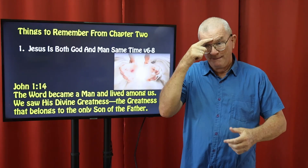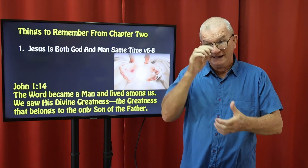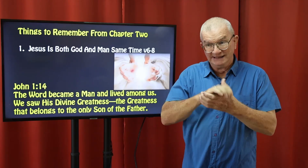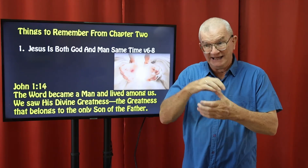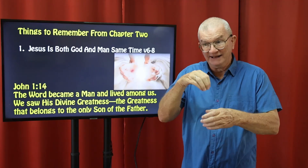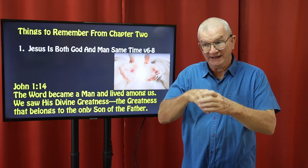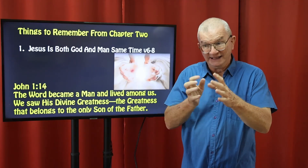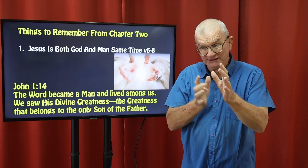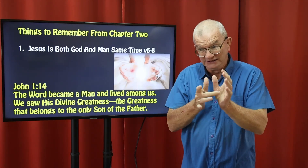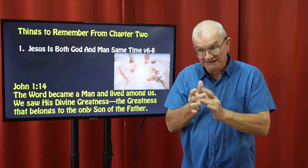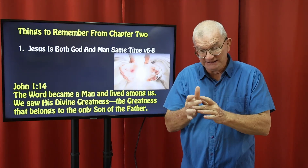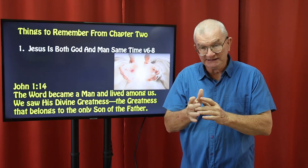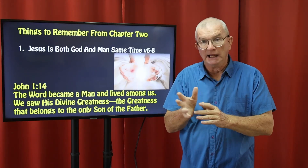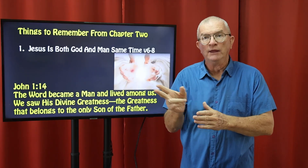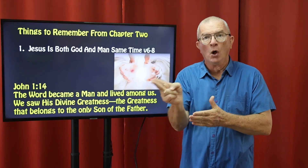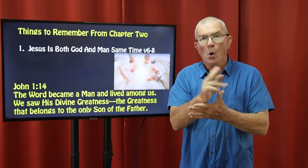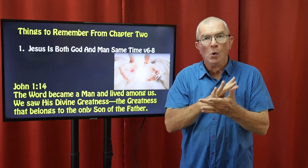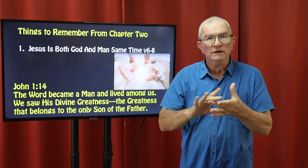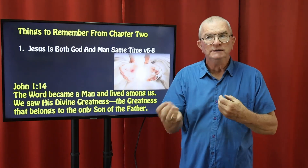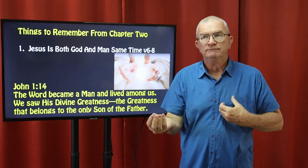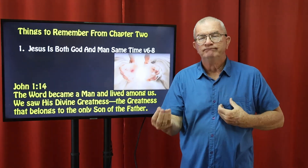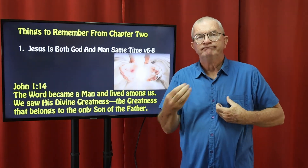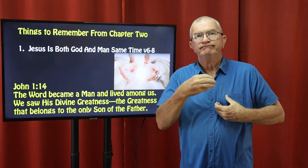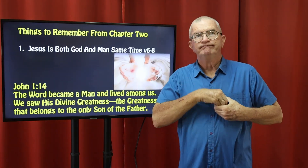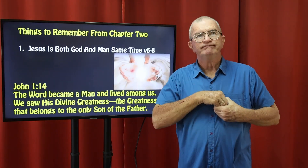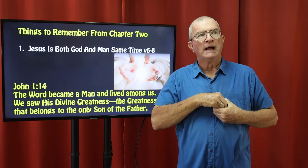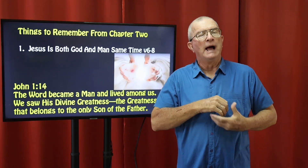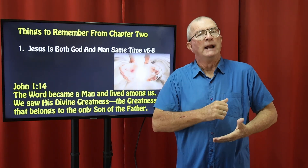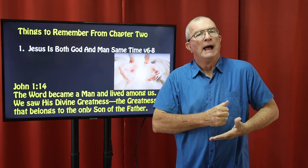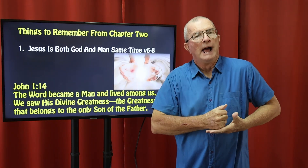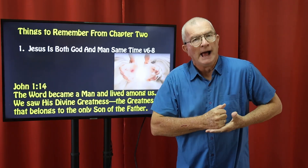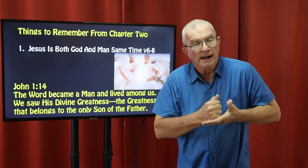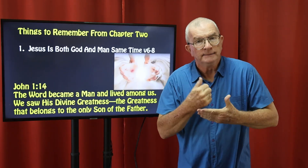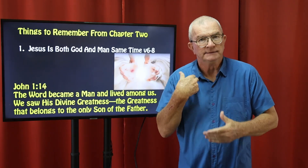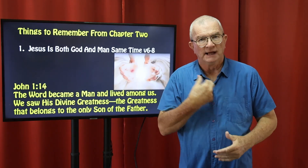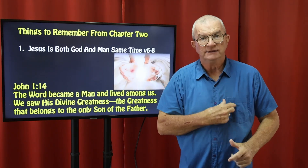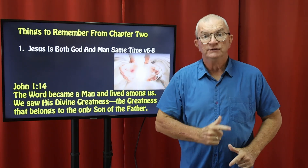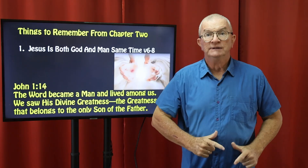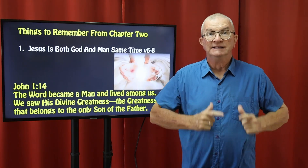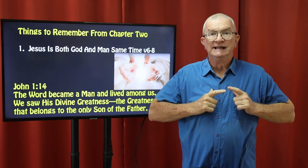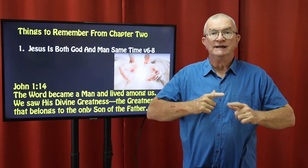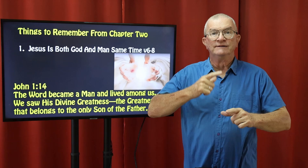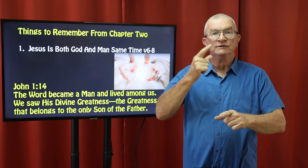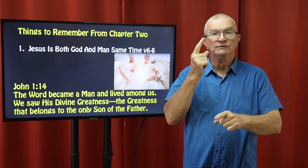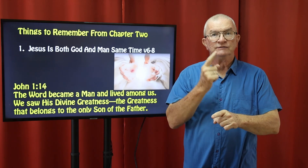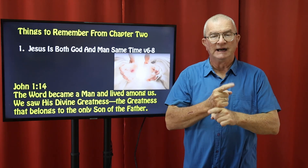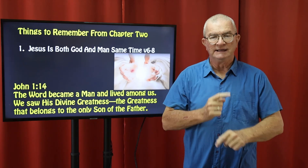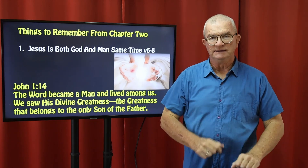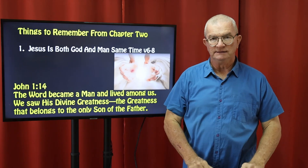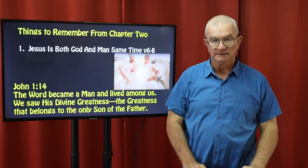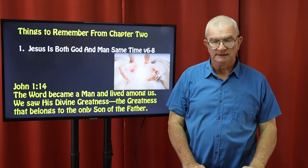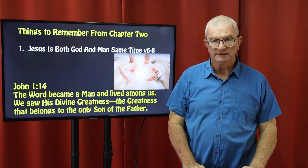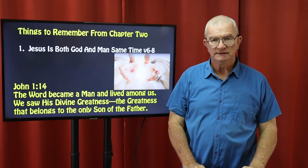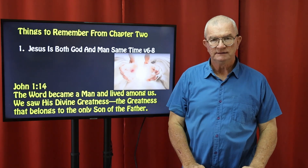When we believe in Jesus, the Holy Spirit comes inside to help us to live right.